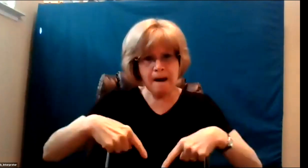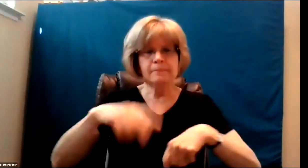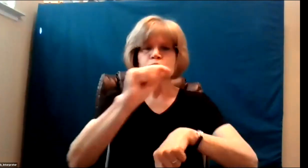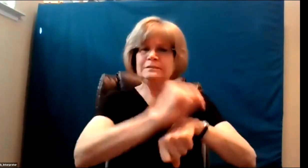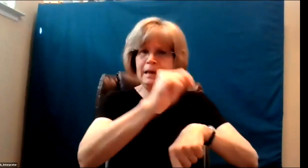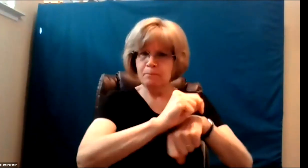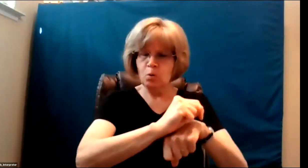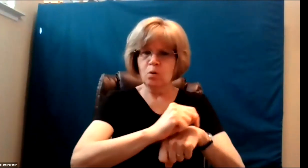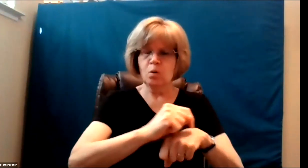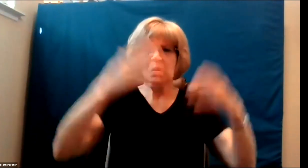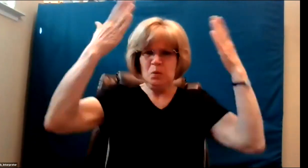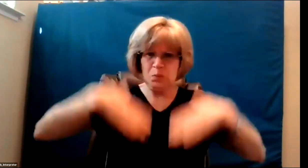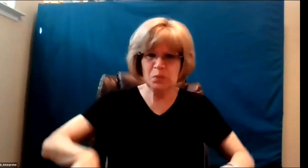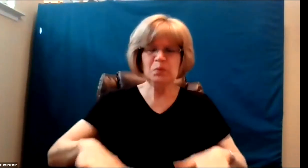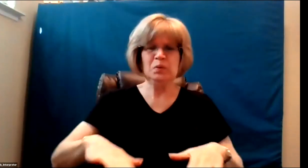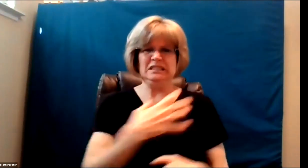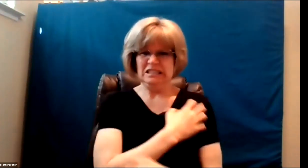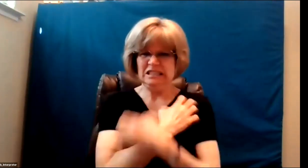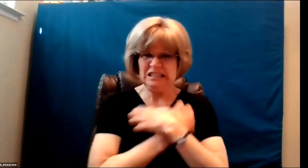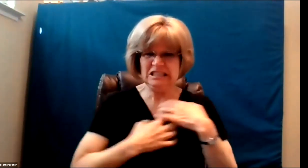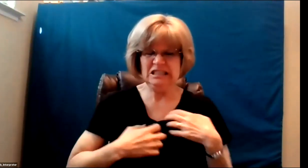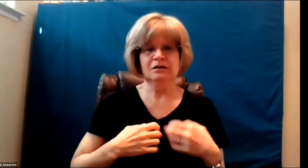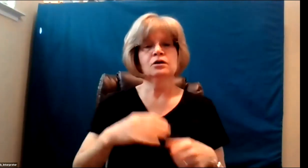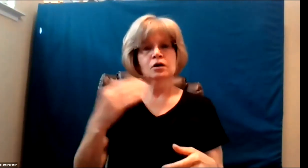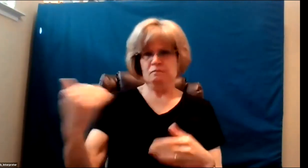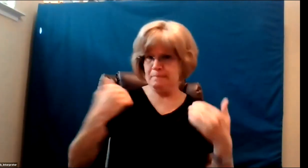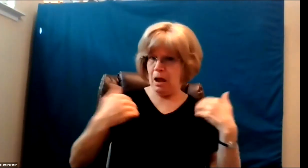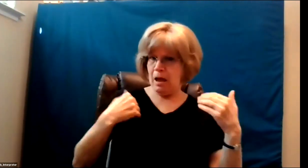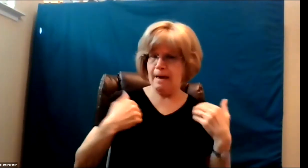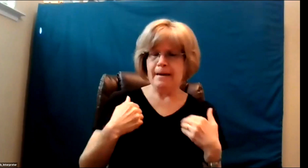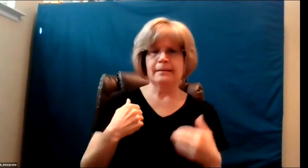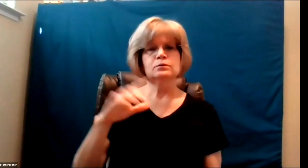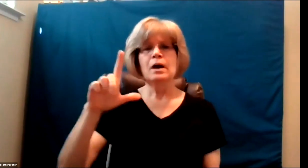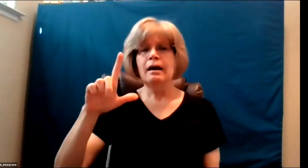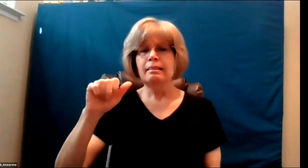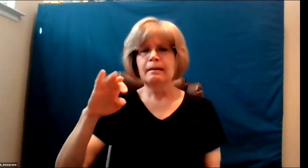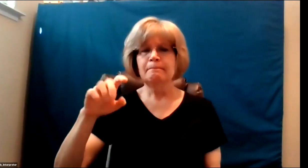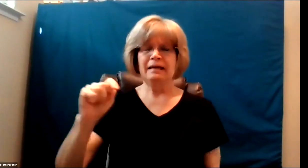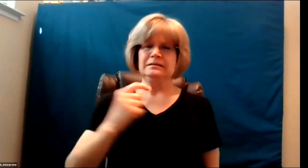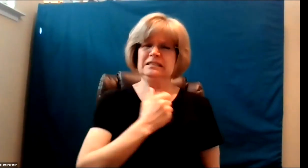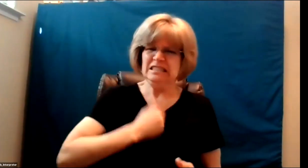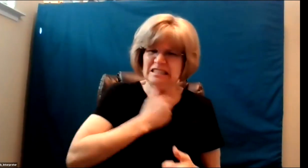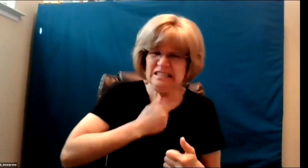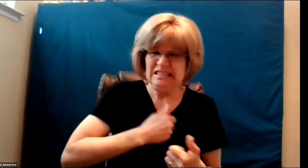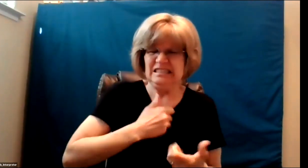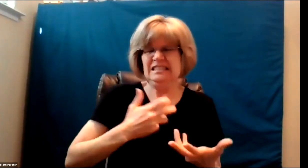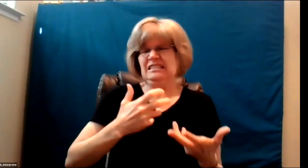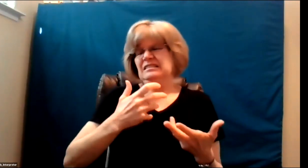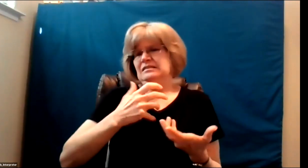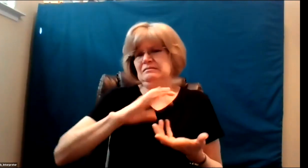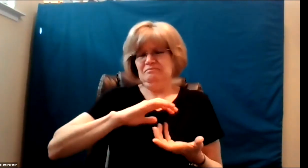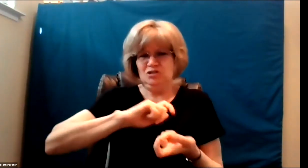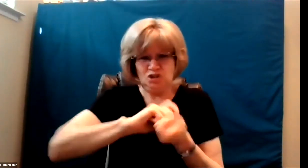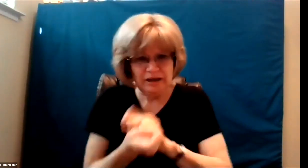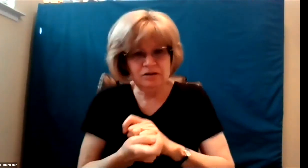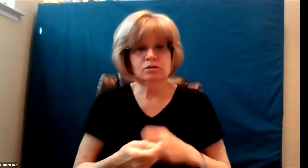to lament. The second thing that came to mind was when my children were little, when they were toddlers, and they